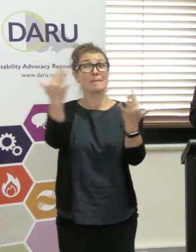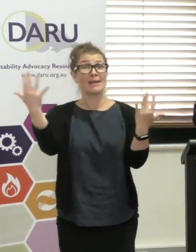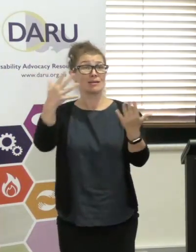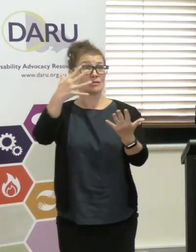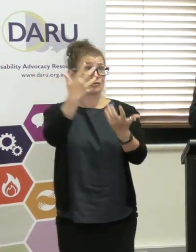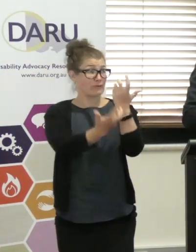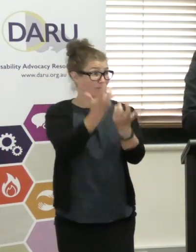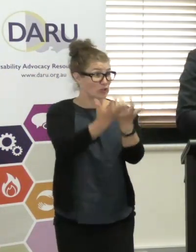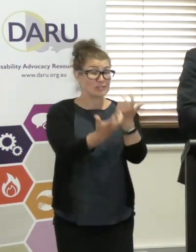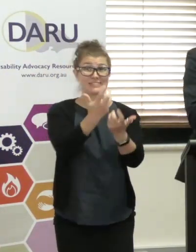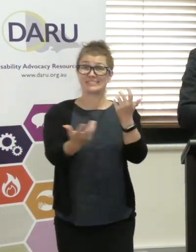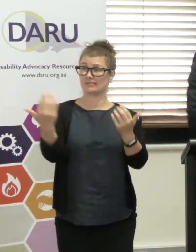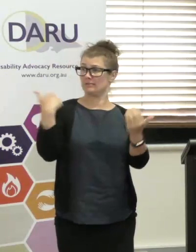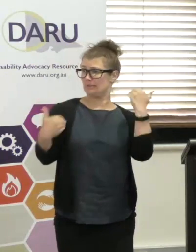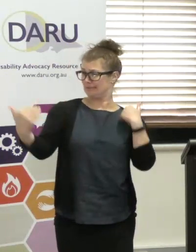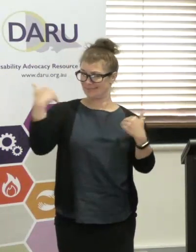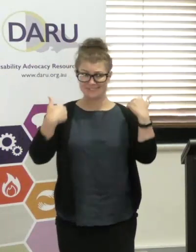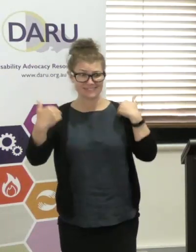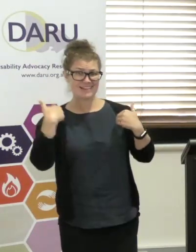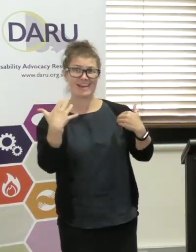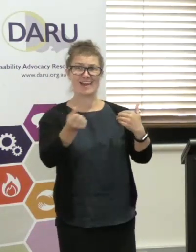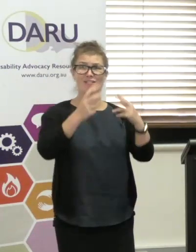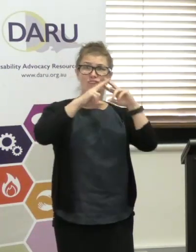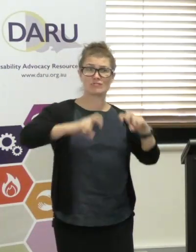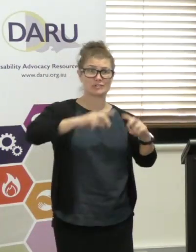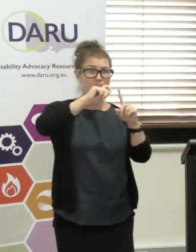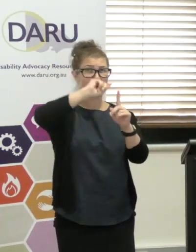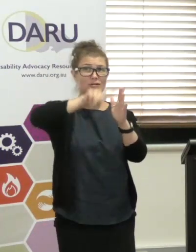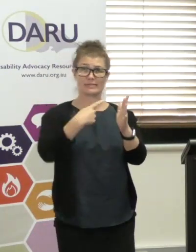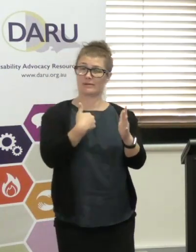normally do is they'll come to me and say, here's a research project that I want to do,